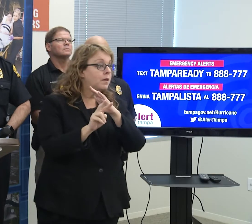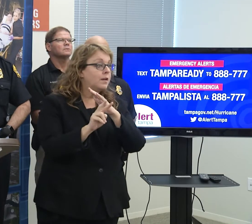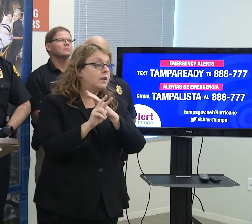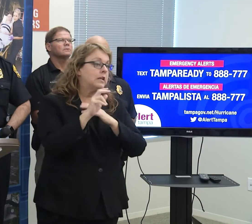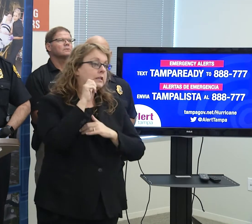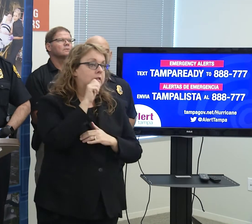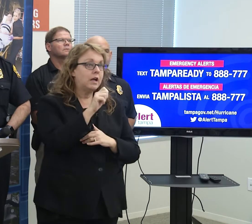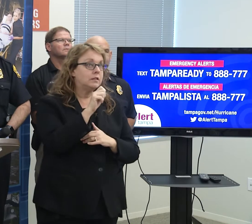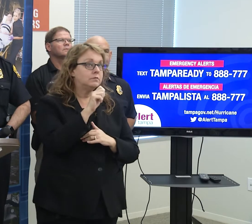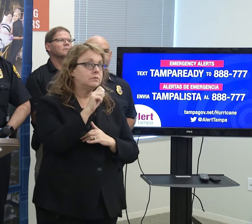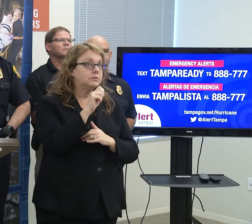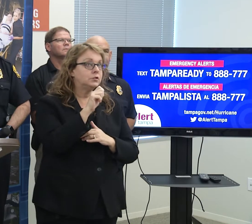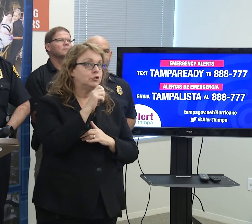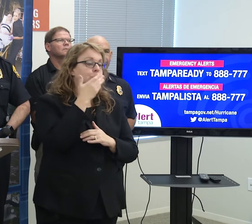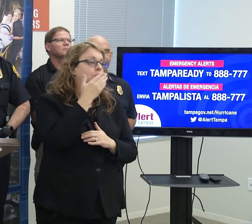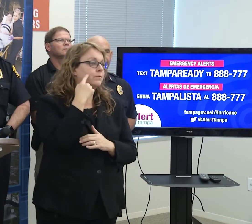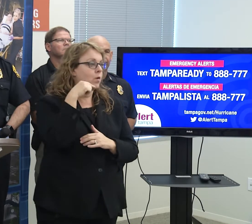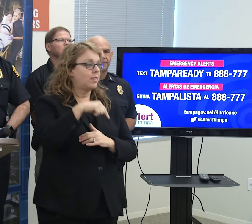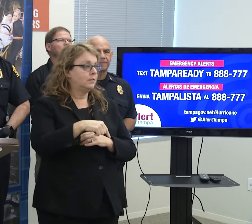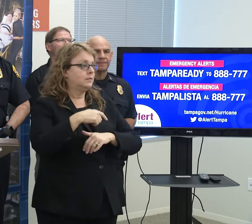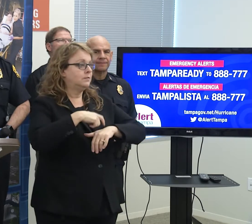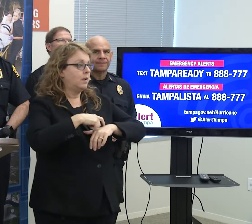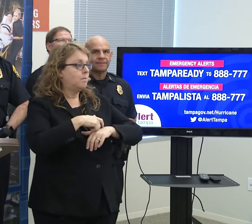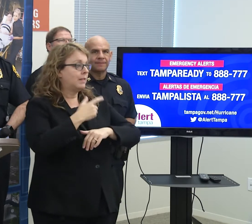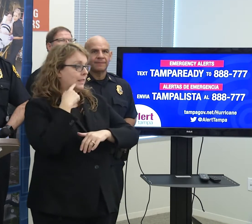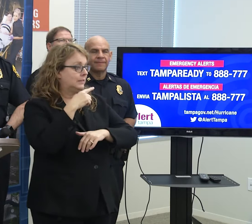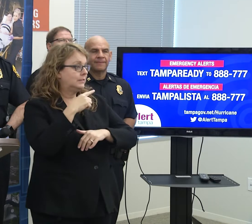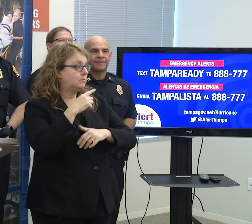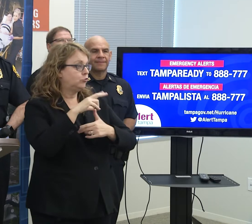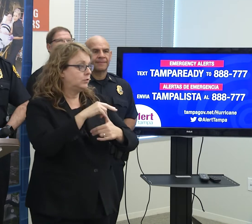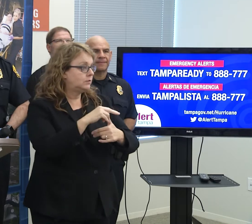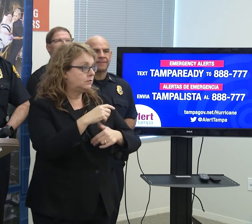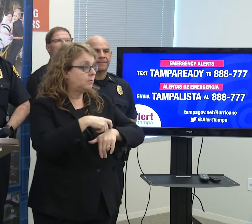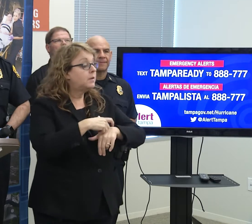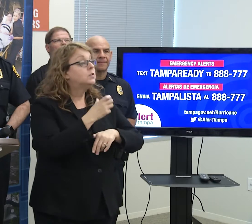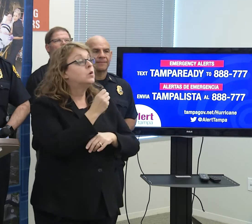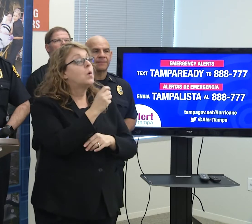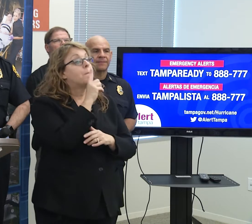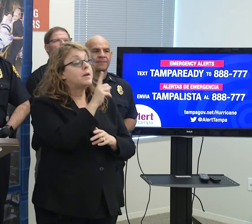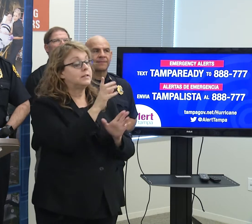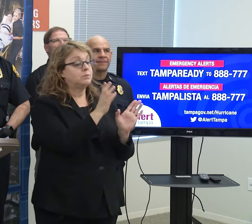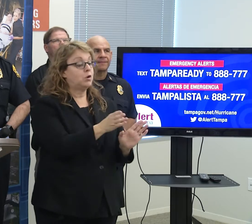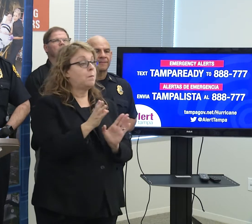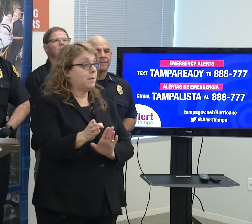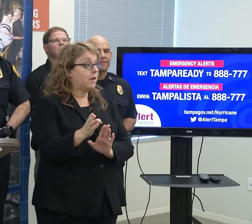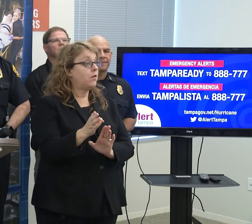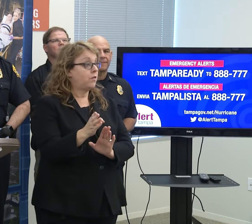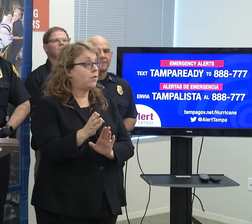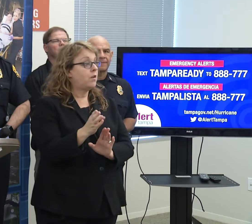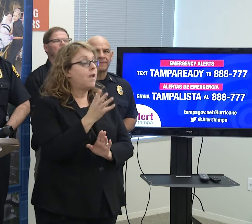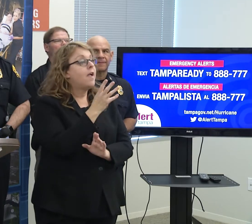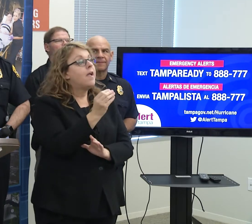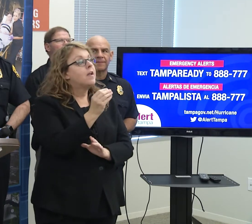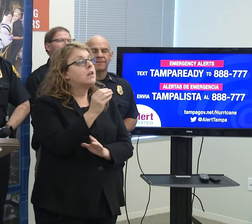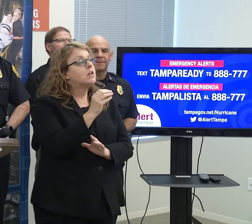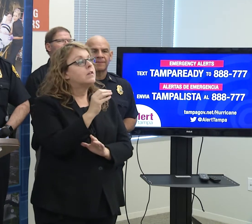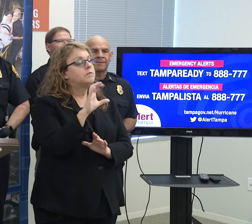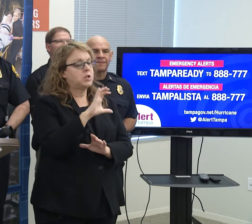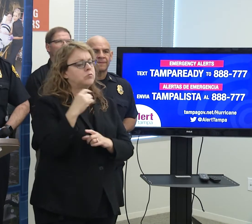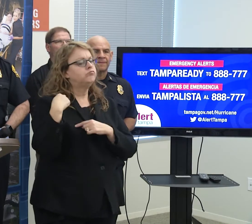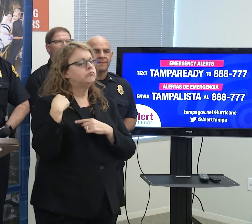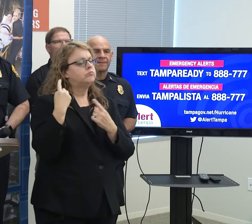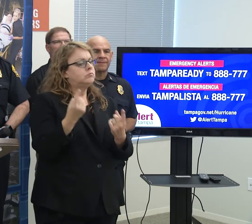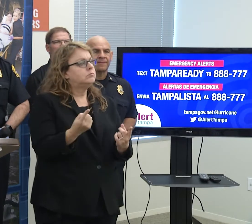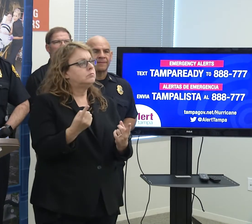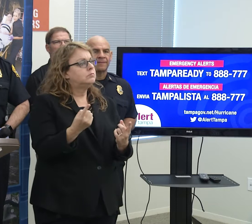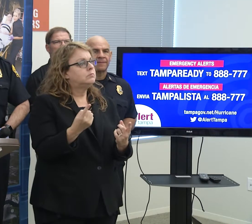not rosy for this hurricane season. And so we have to be as prepared as we are. And we have done that through the